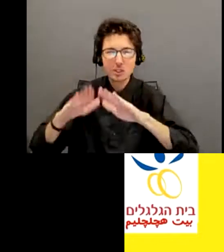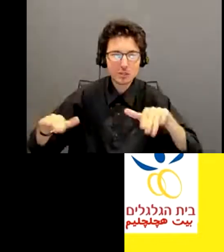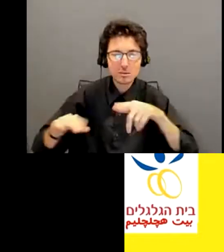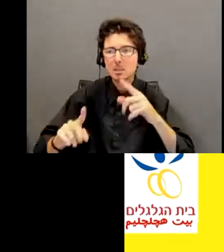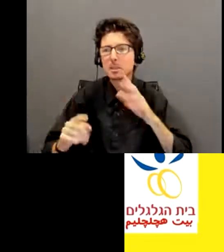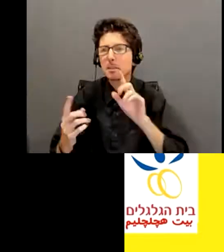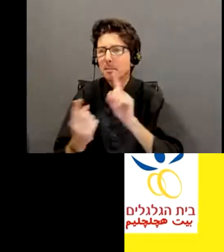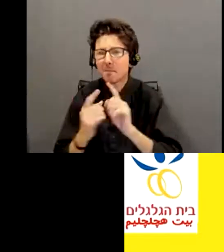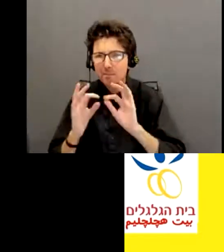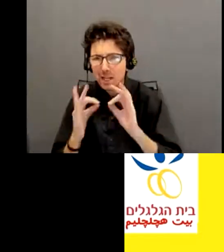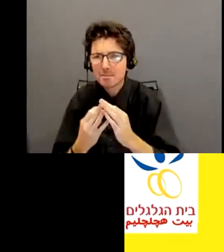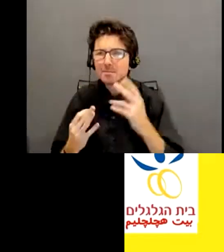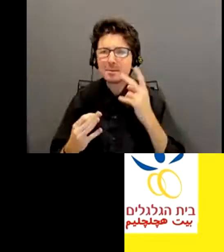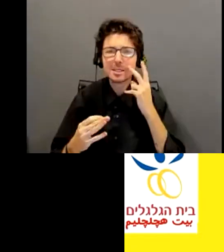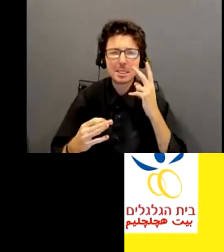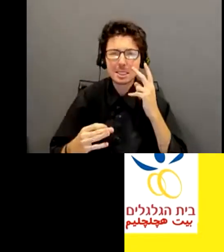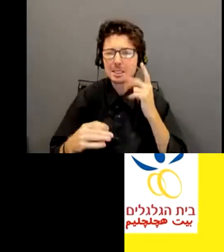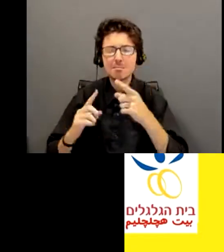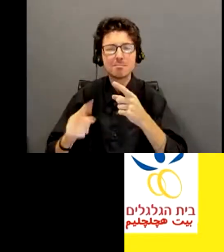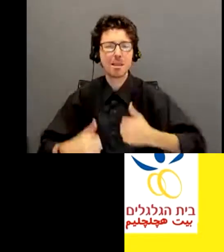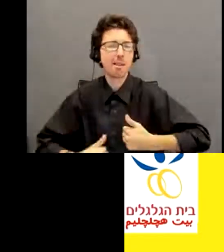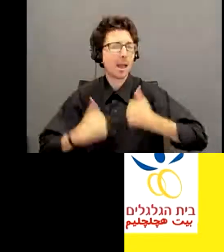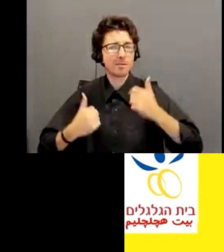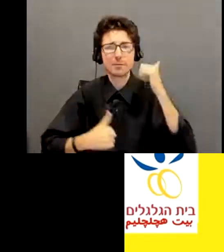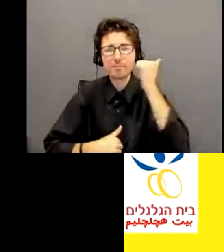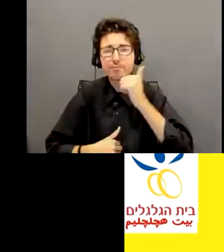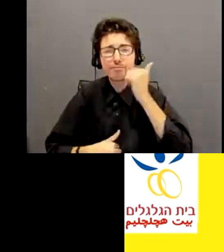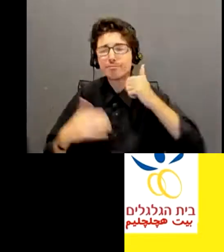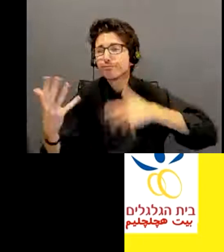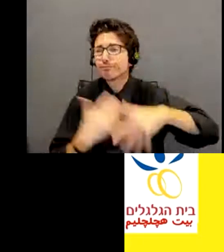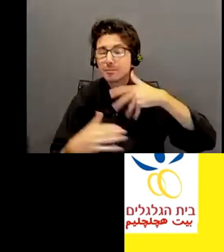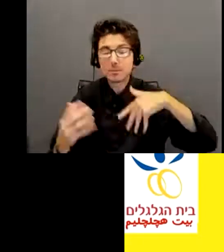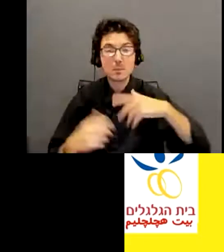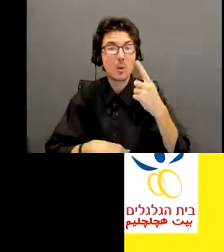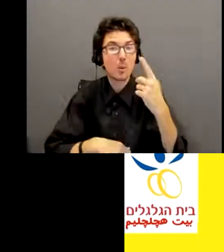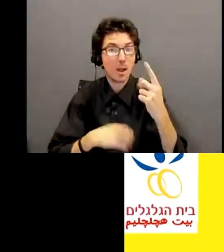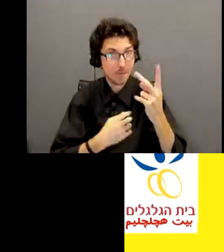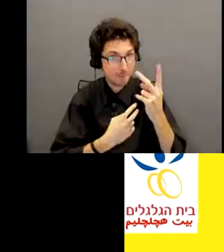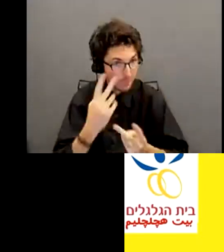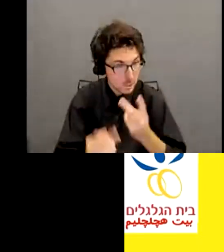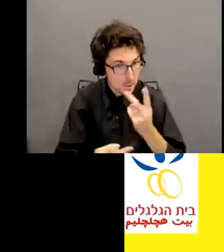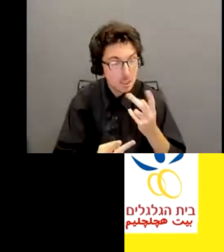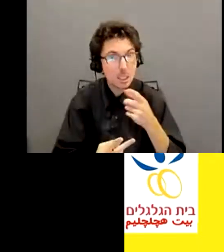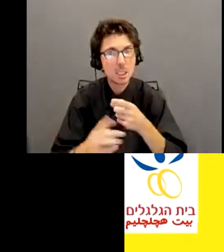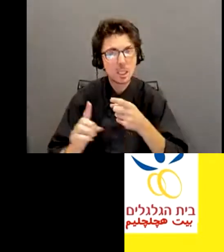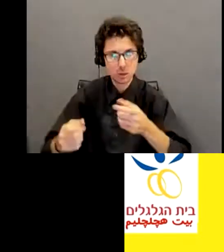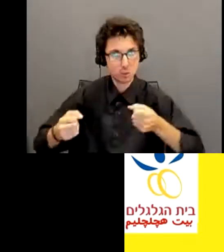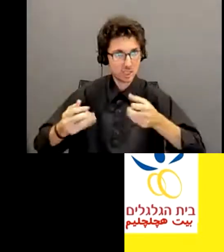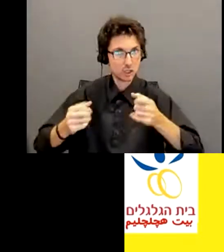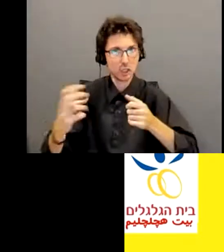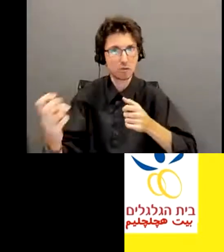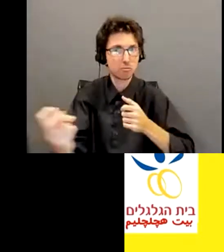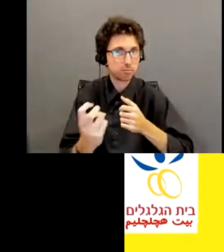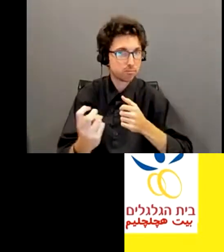the kids kind of live their daily lives. And in one of the visits, one of the kids who comes in a wheelchair to Beta